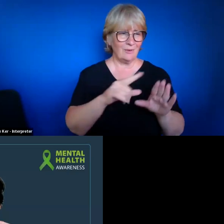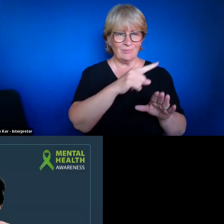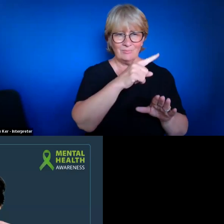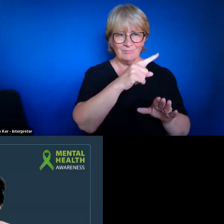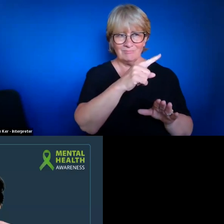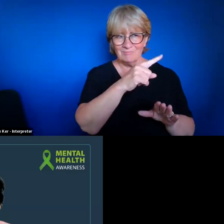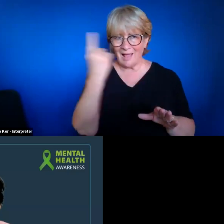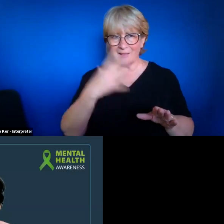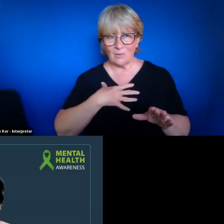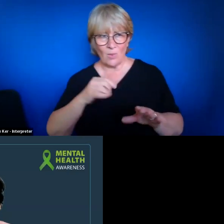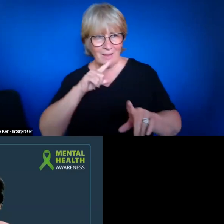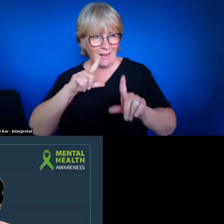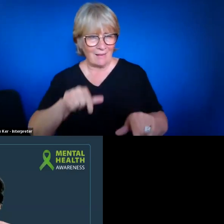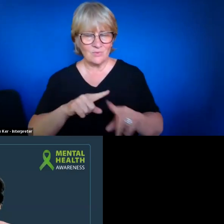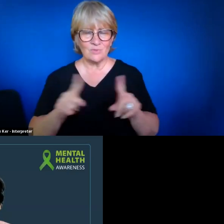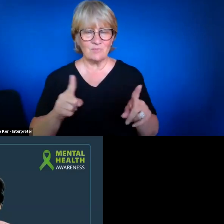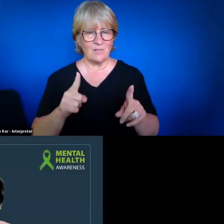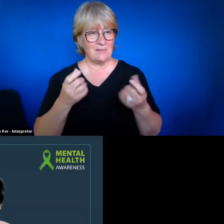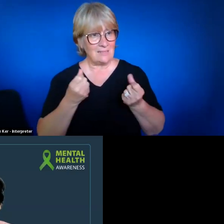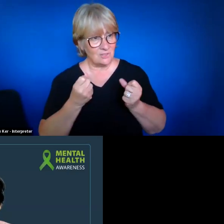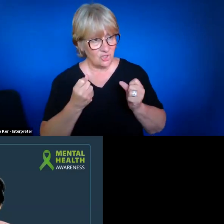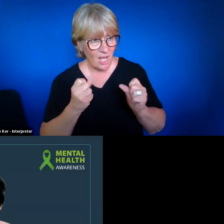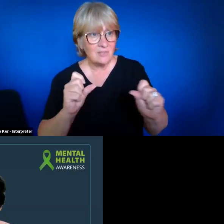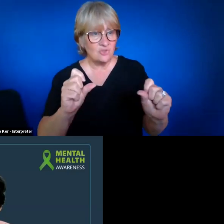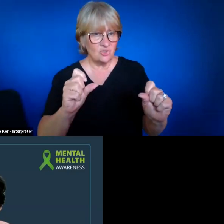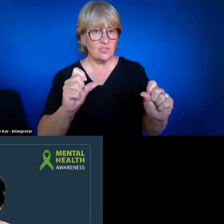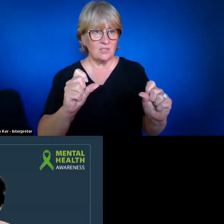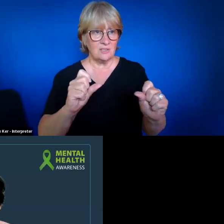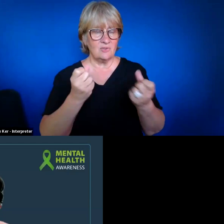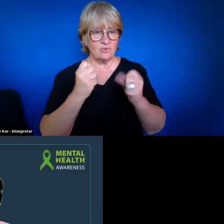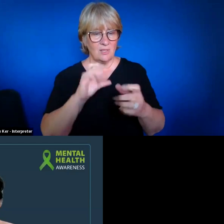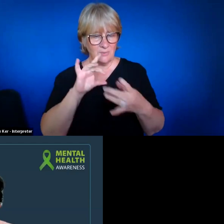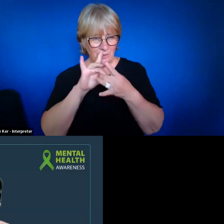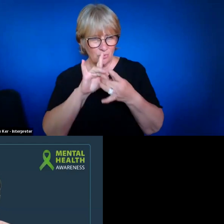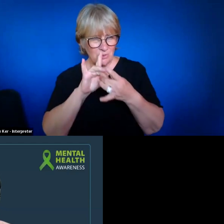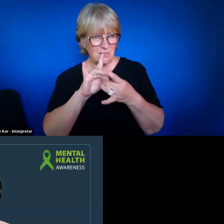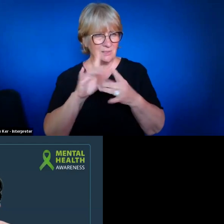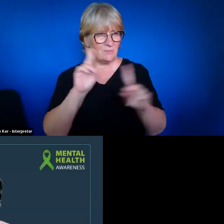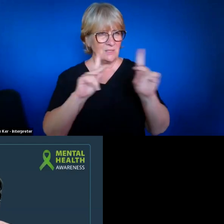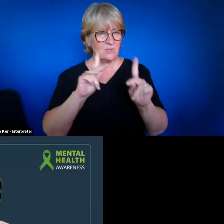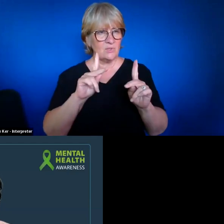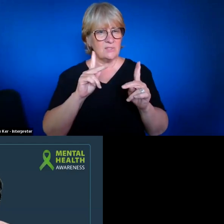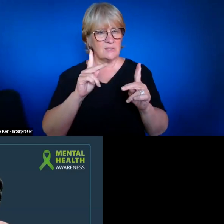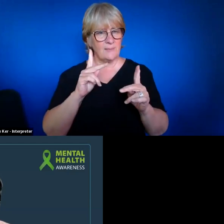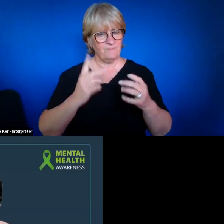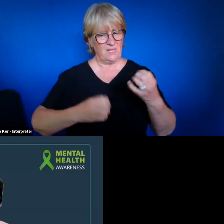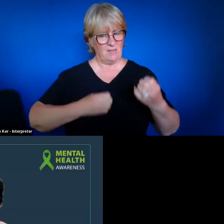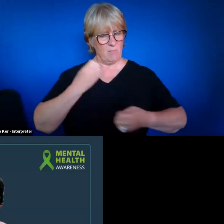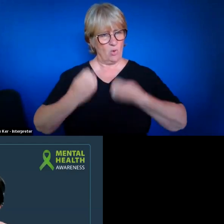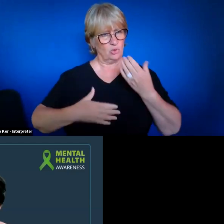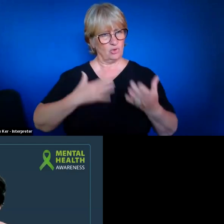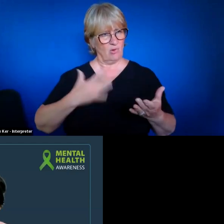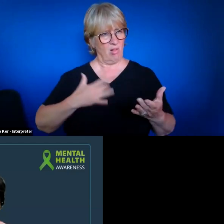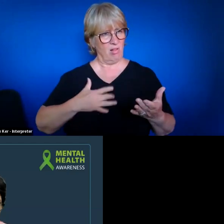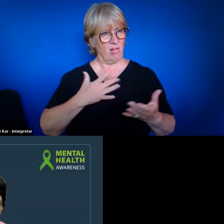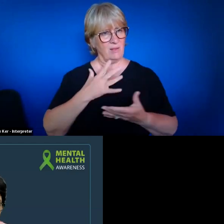if the intention is to try to be tuned in to people's emotional spaces, then that's the best we can